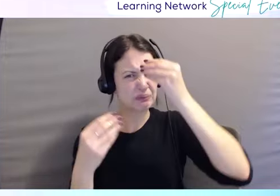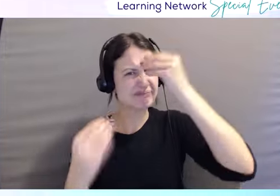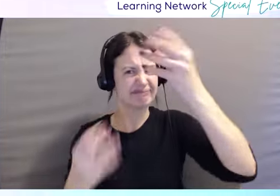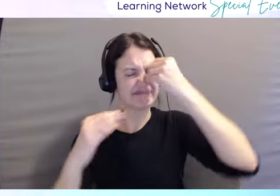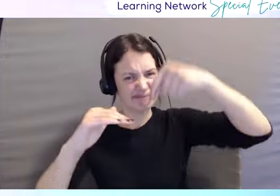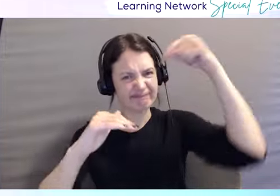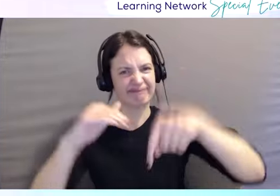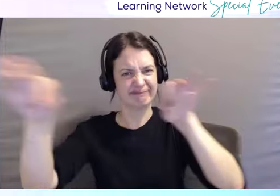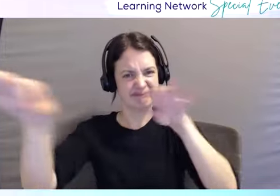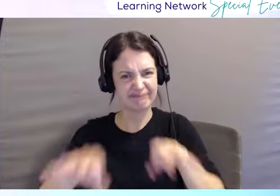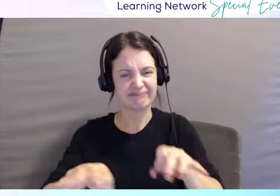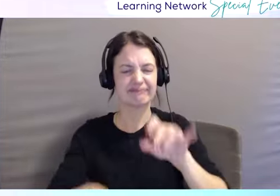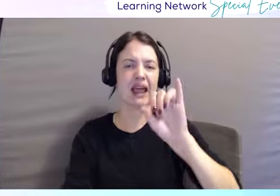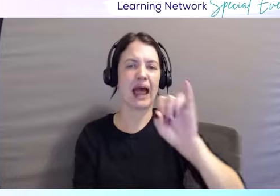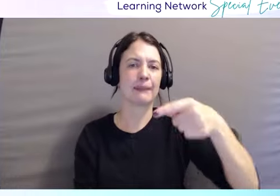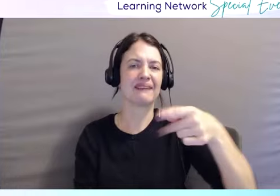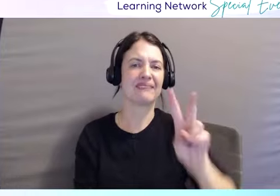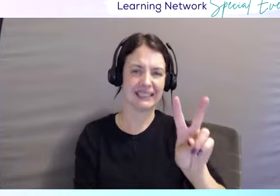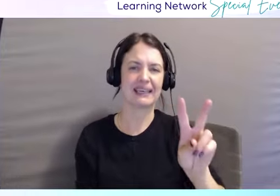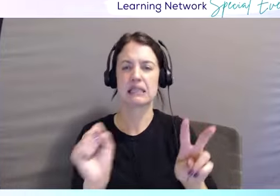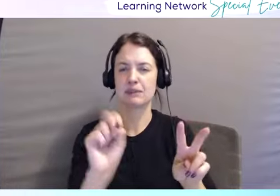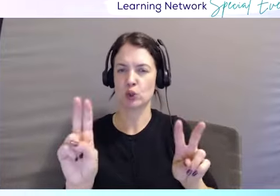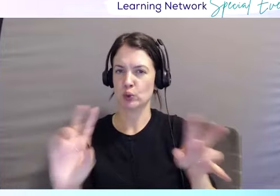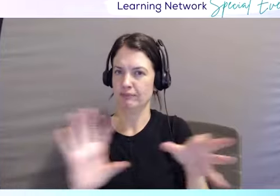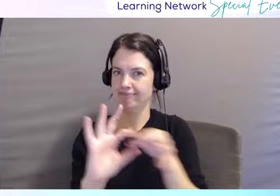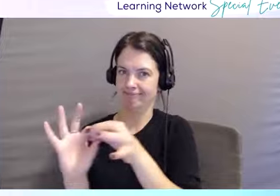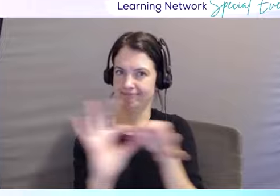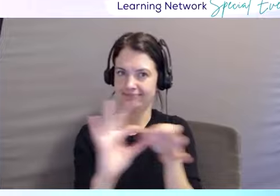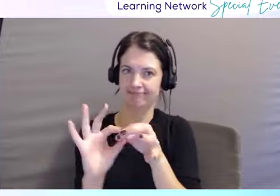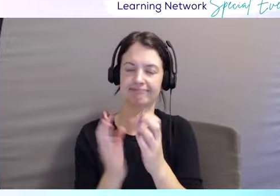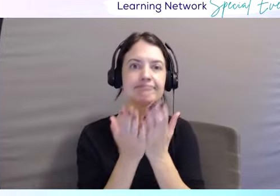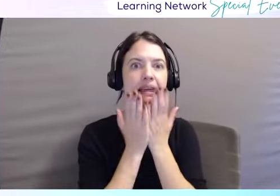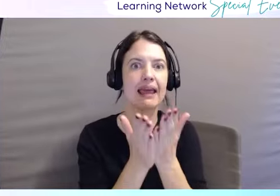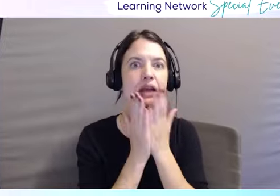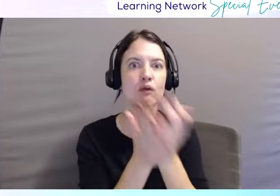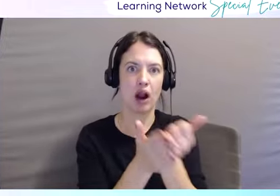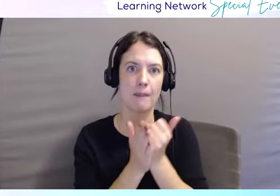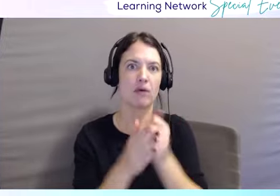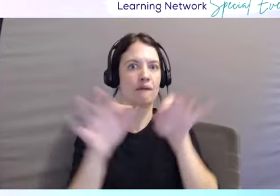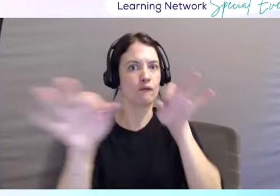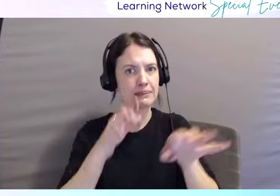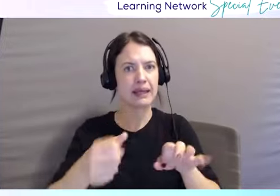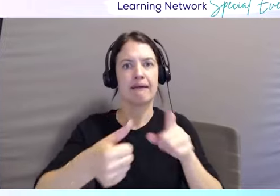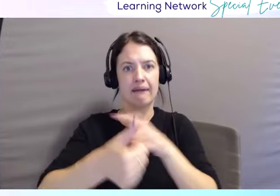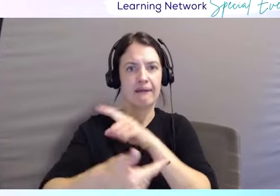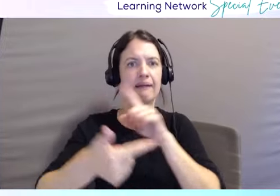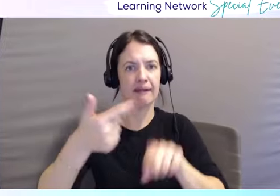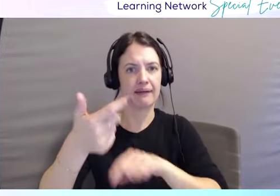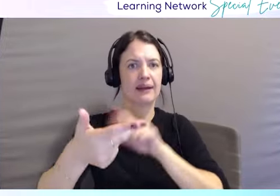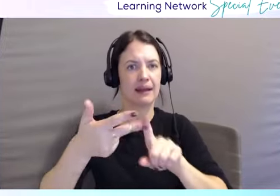and substance use. It was really helpful that you walked us through the different substances and highlight, that not all